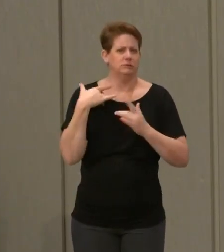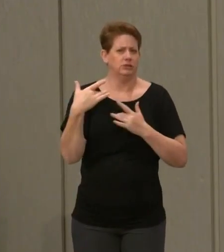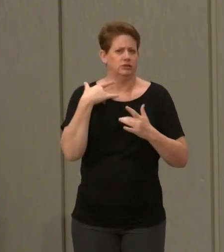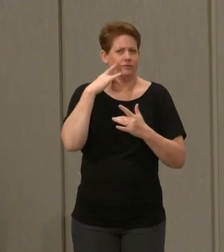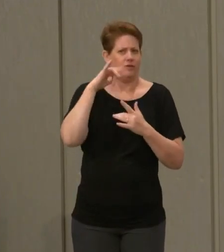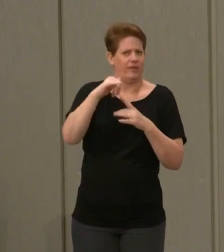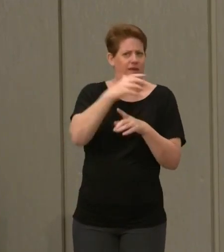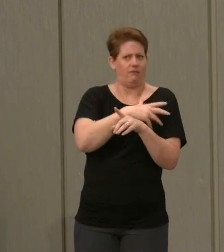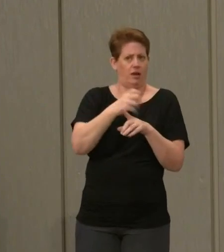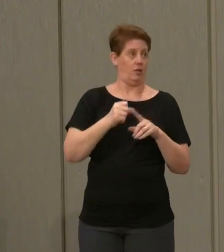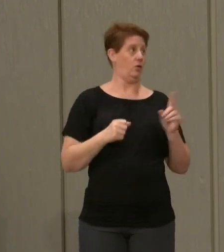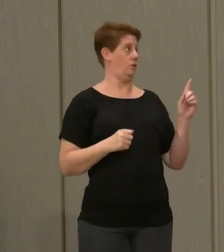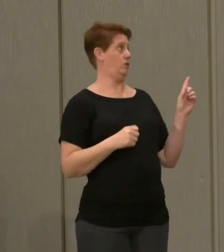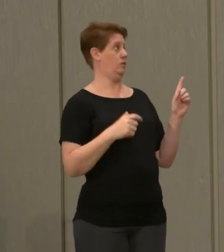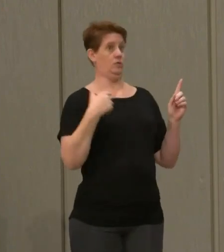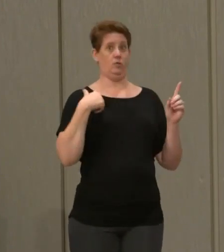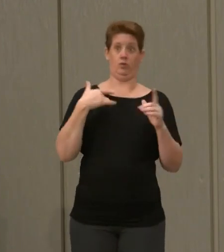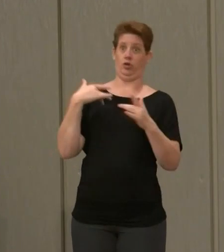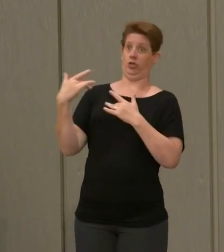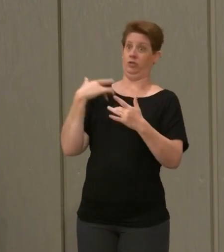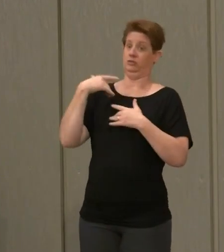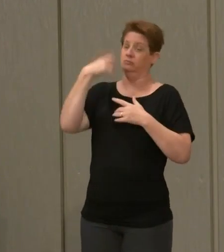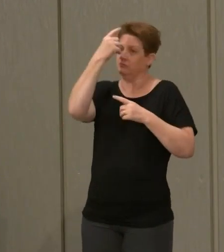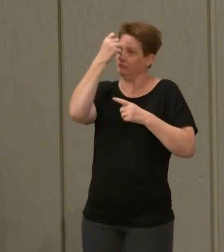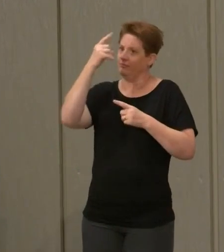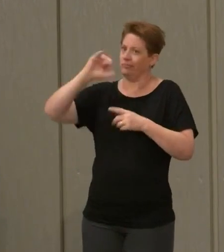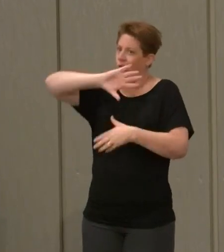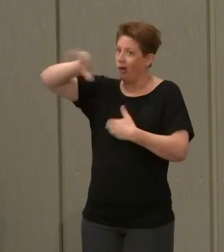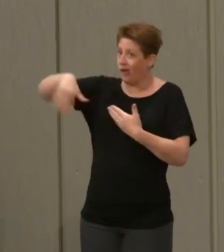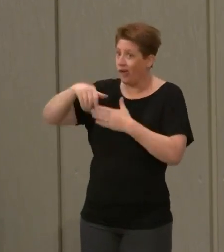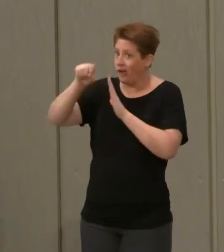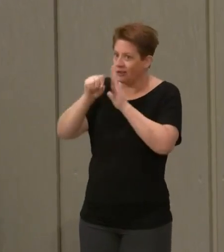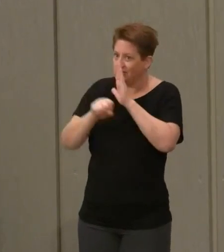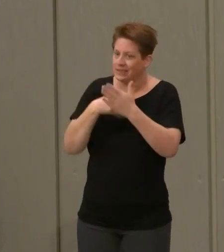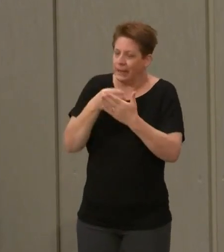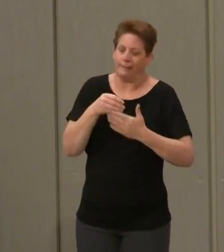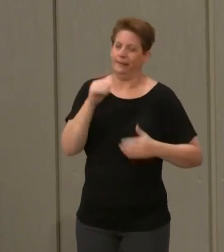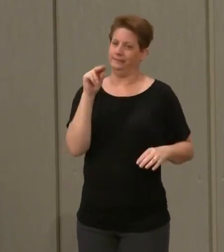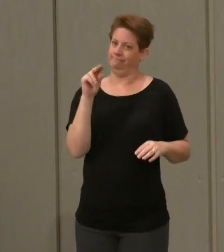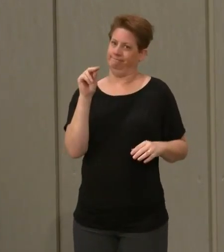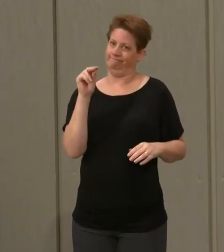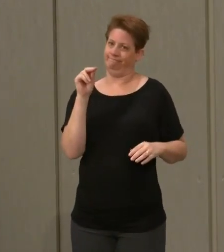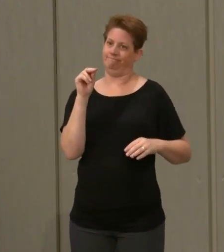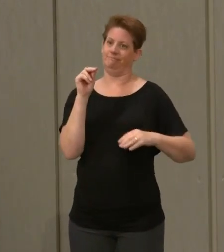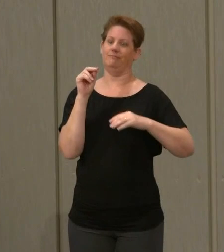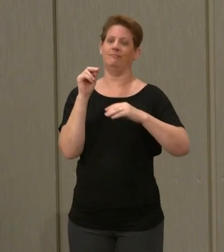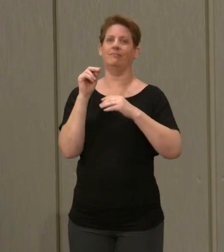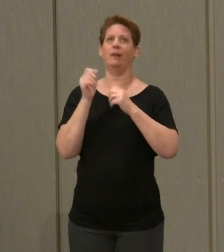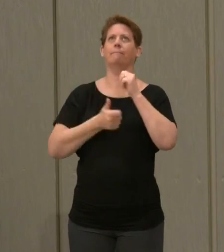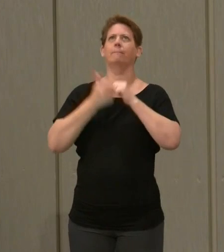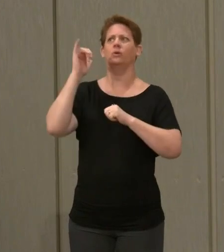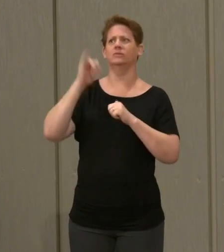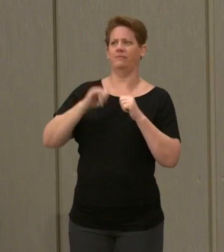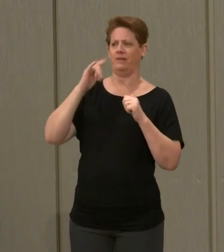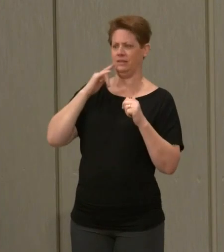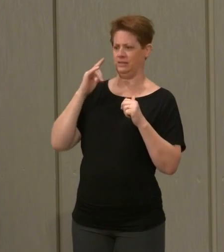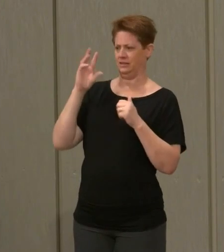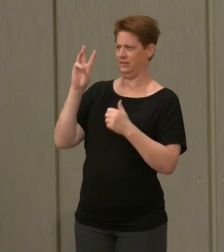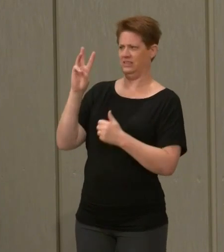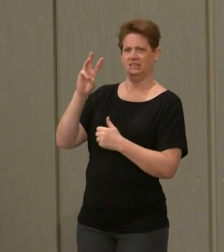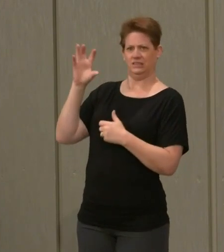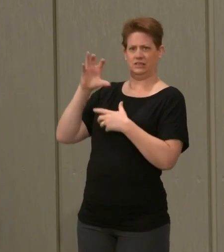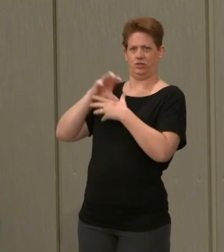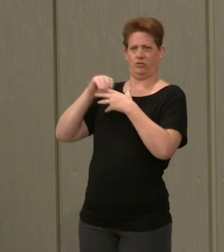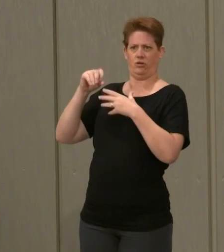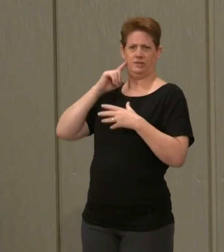Well, we are concerned. All that's not state money. A lot of that, most of that is the $600 for